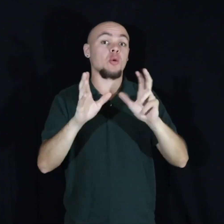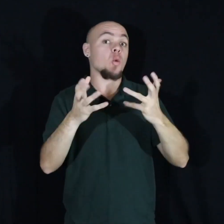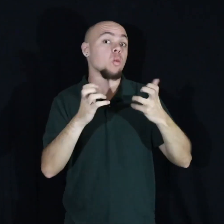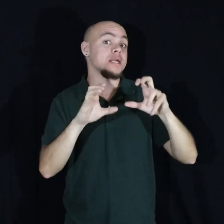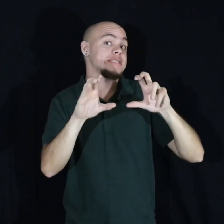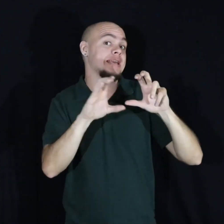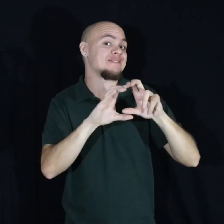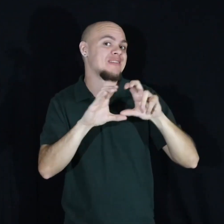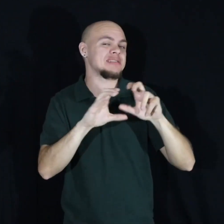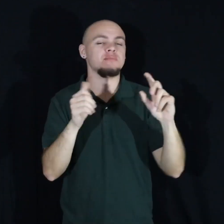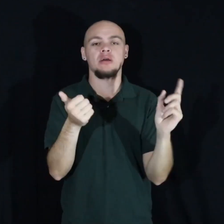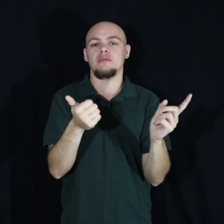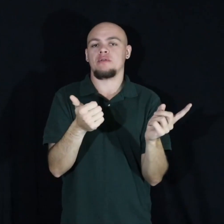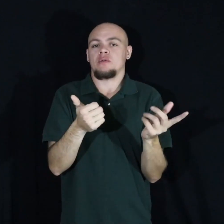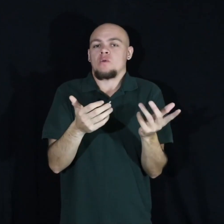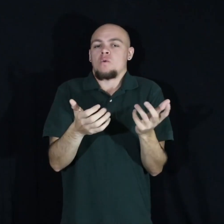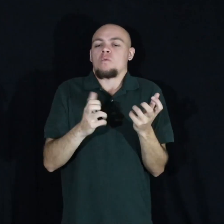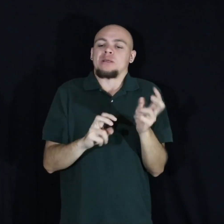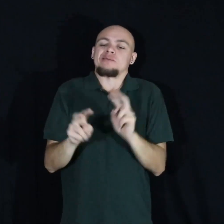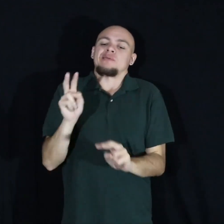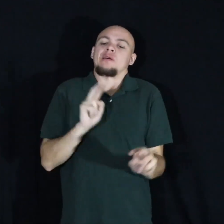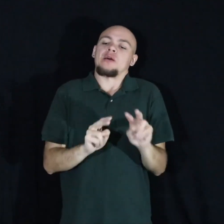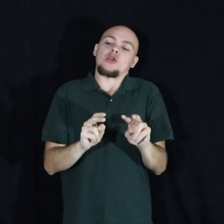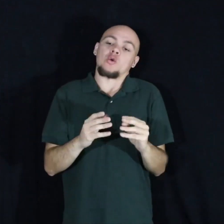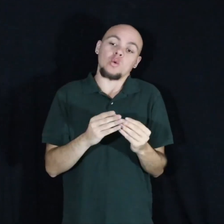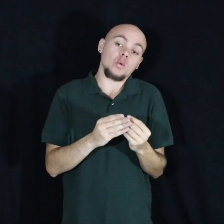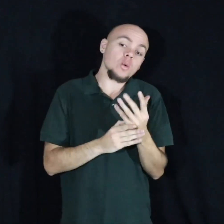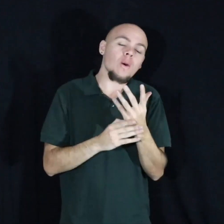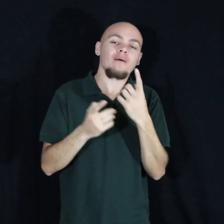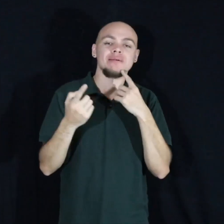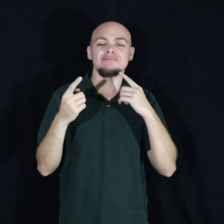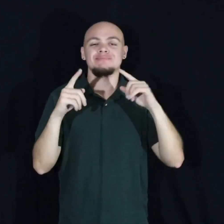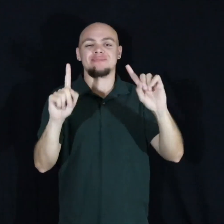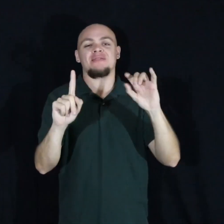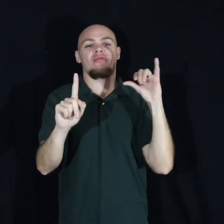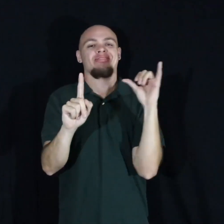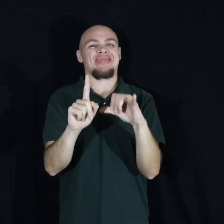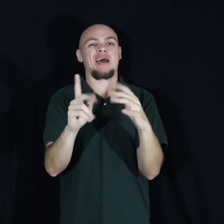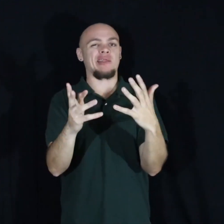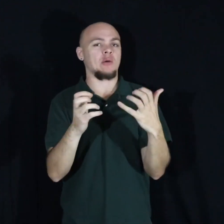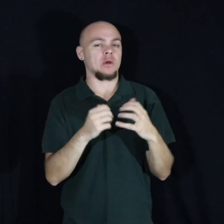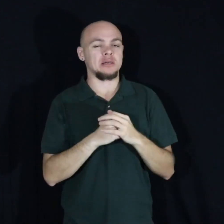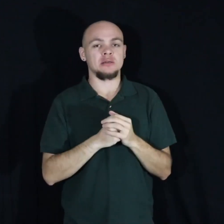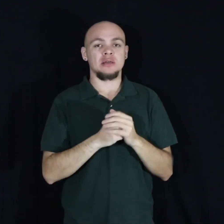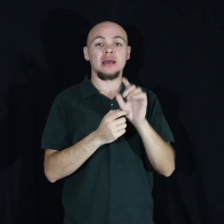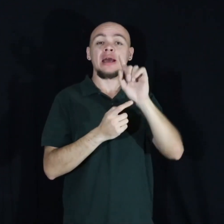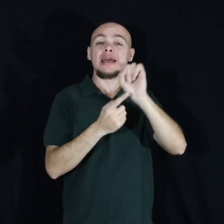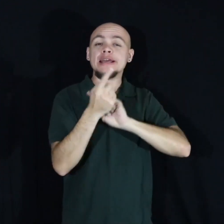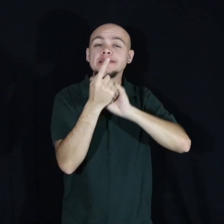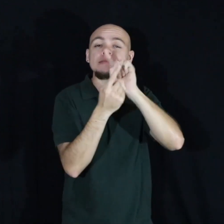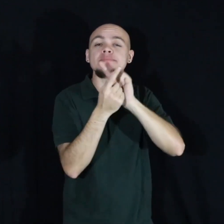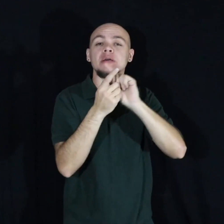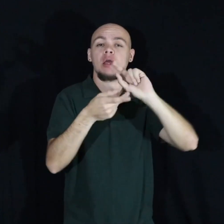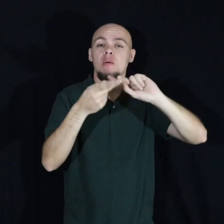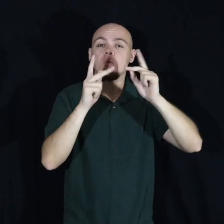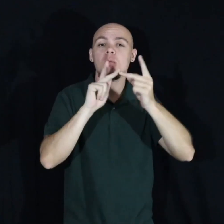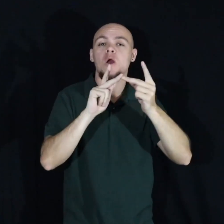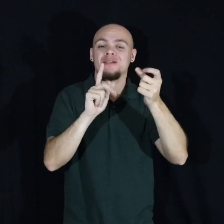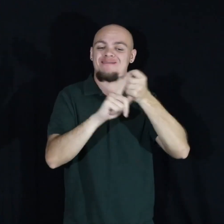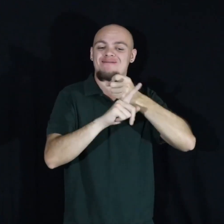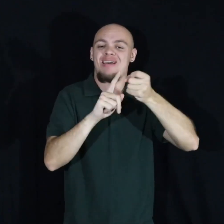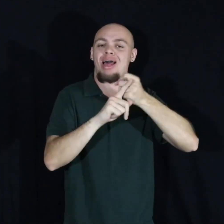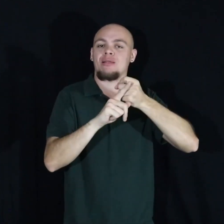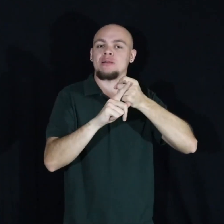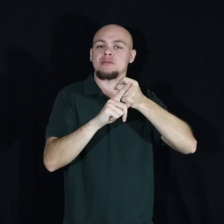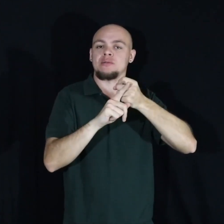will definitely want to invest in you when they observe you growing and being successful. If intimate partner violence survivors are going to